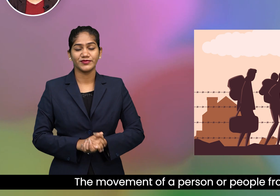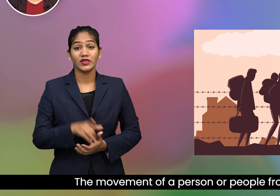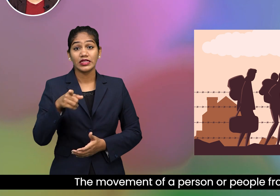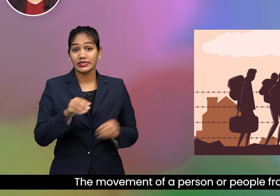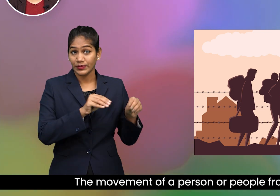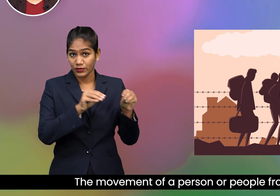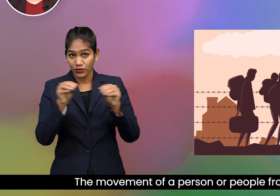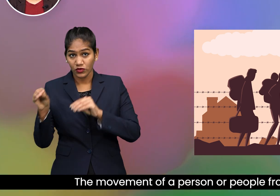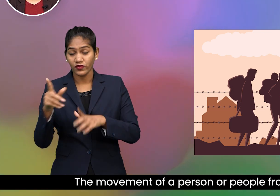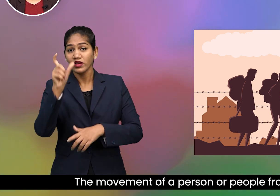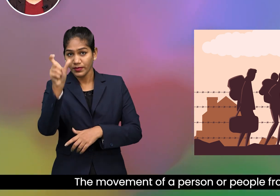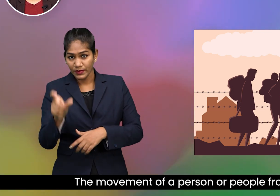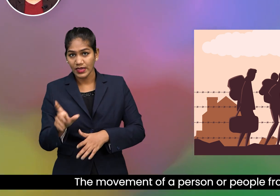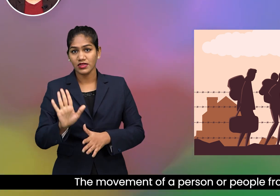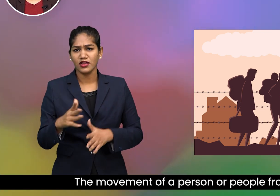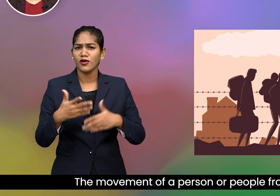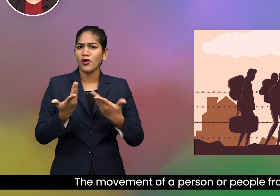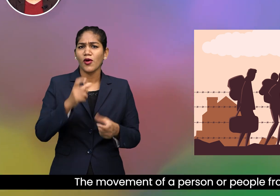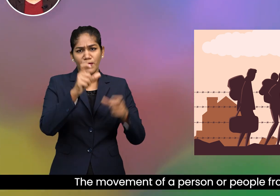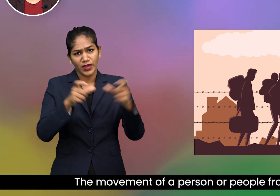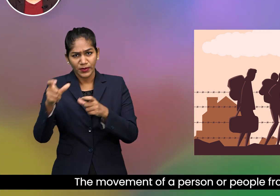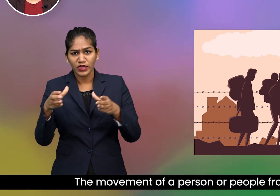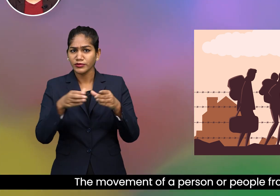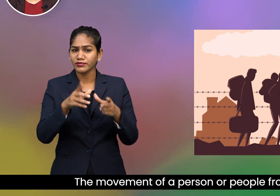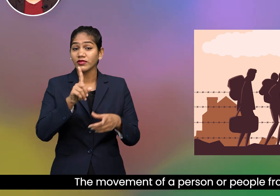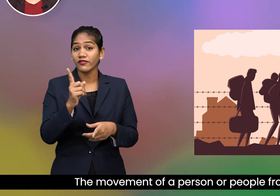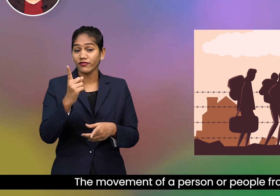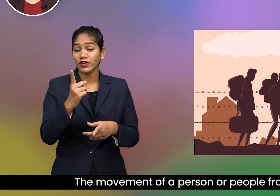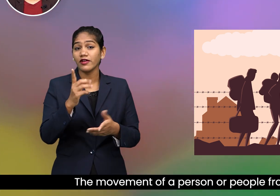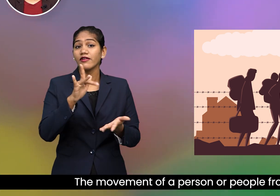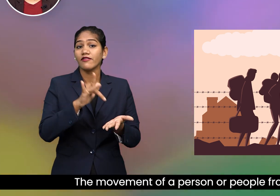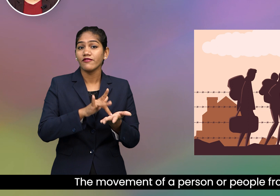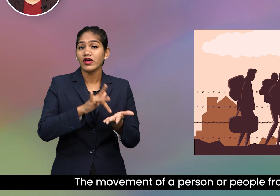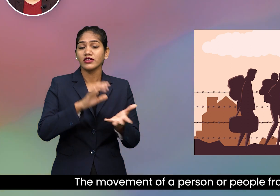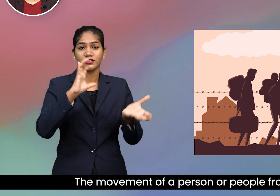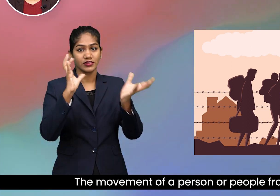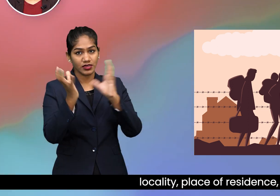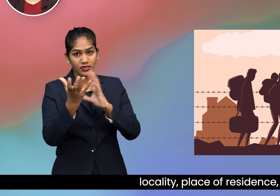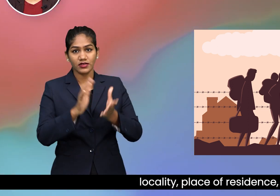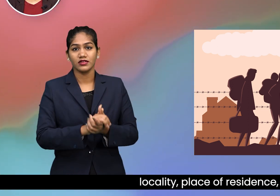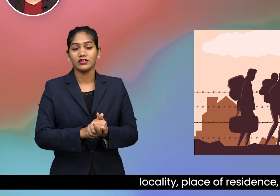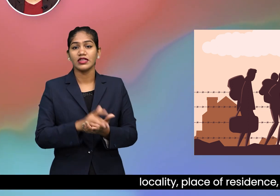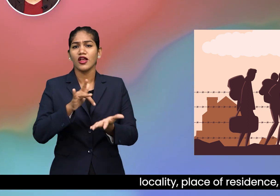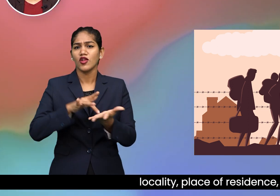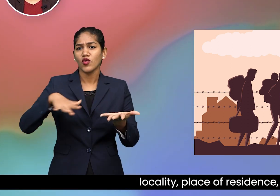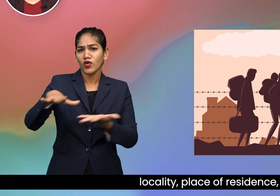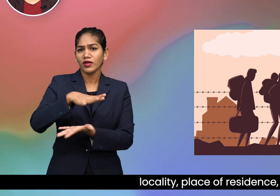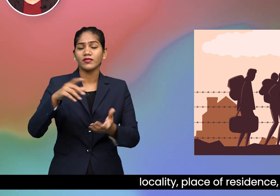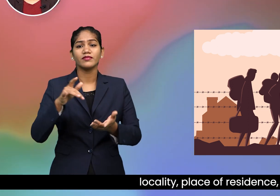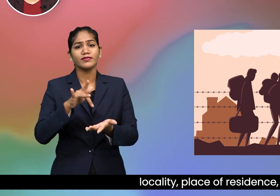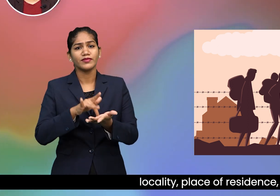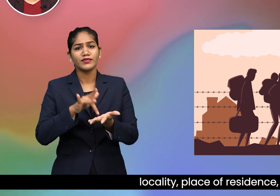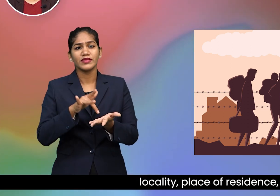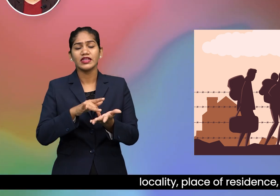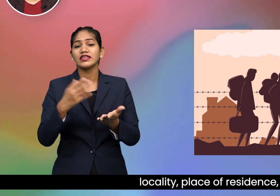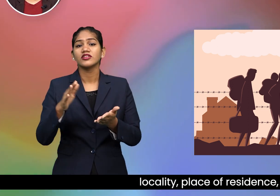The movement of a person or people from one country, locality, place